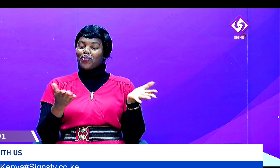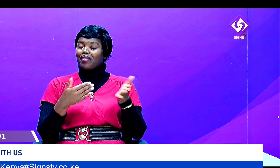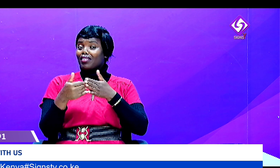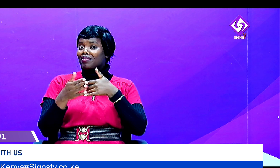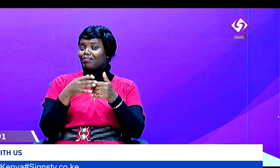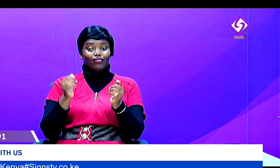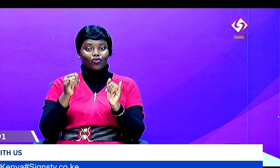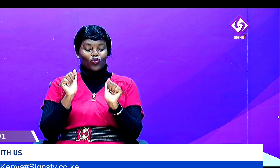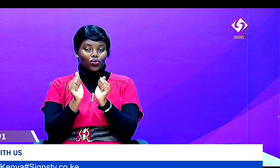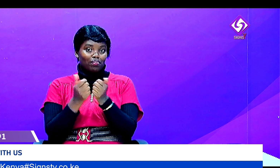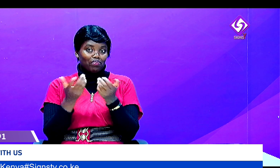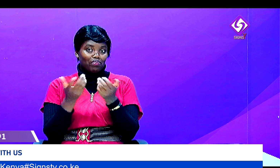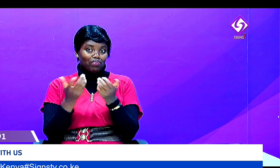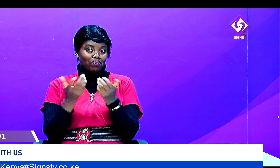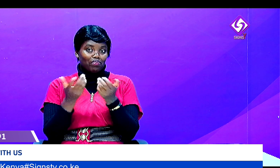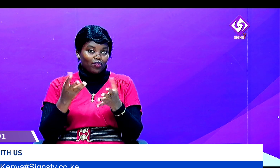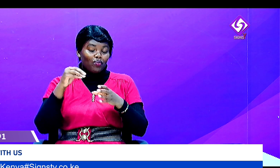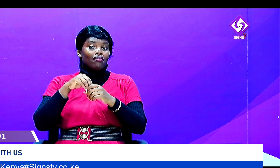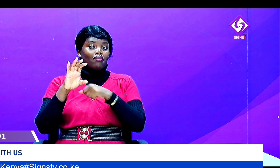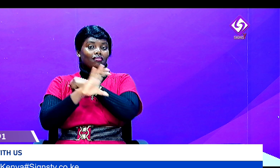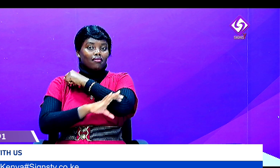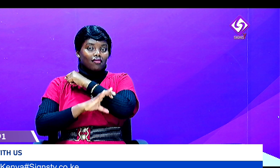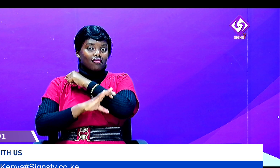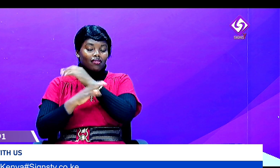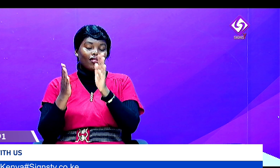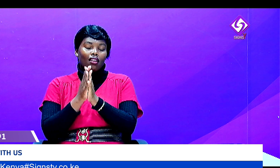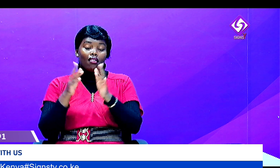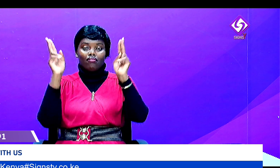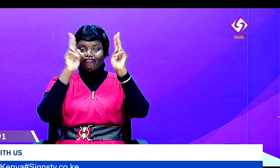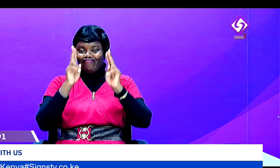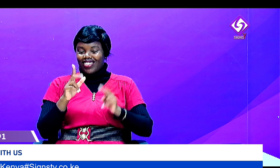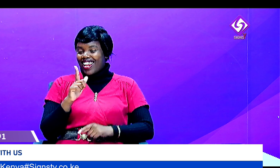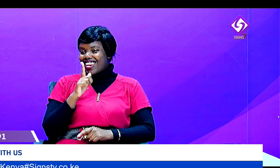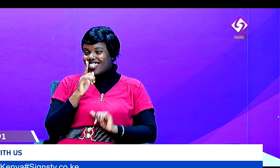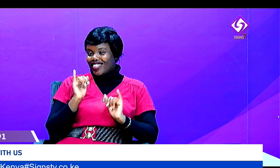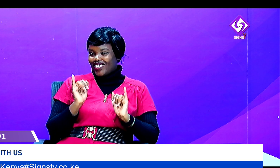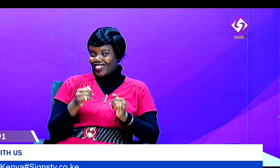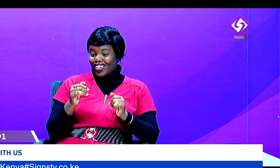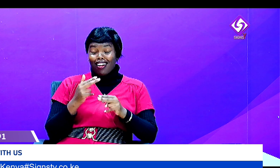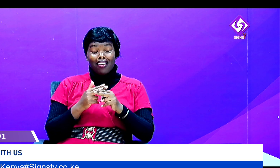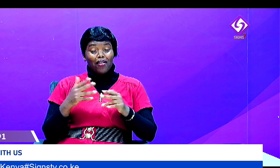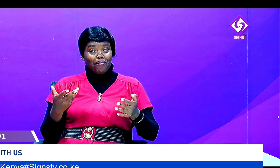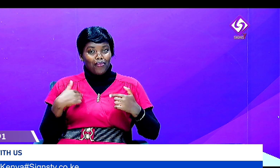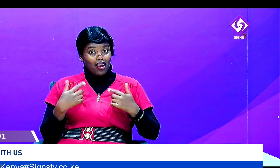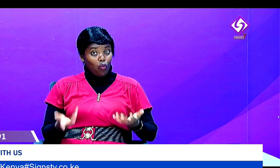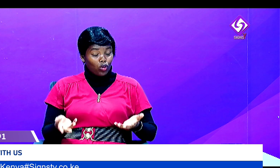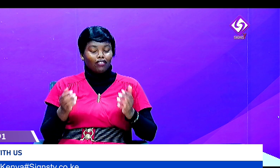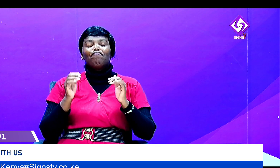Hello viewers, welcome to Science TV 1 p.m. Prime News. Let us inform you what happened internationally, locally at our